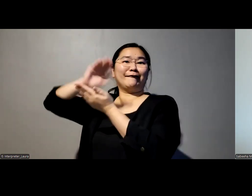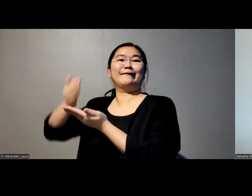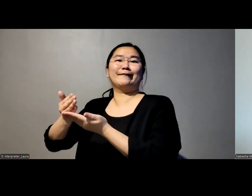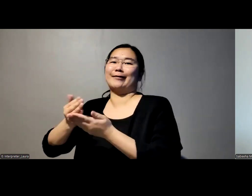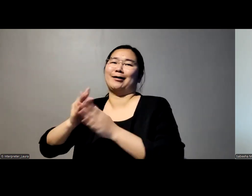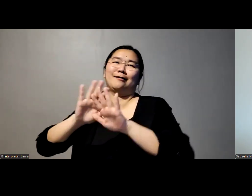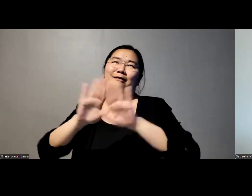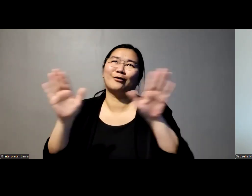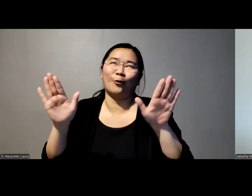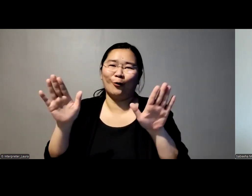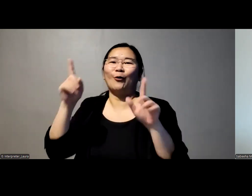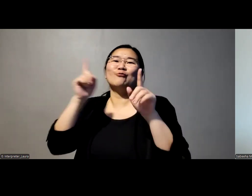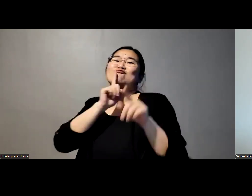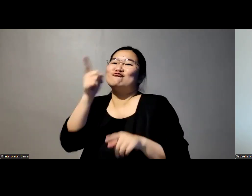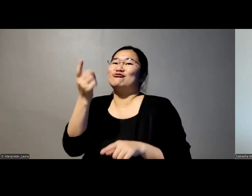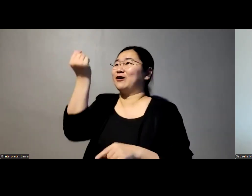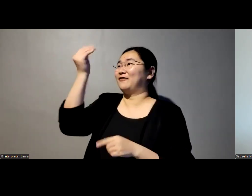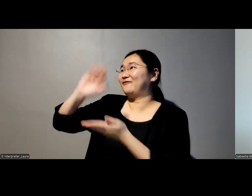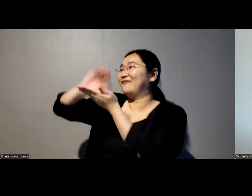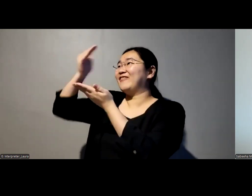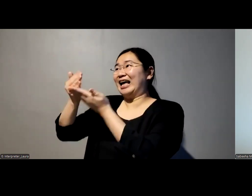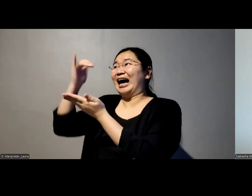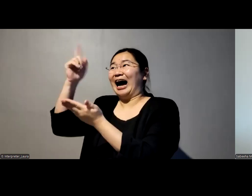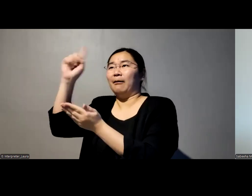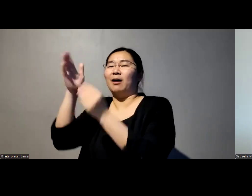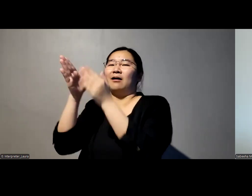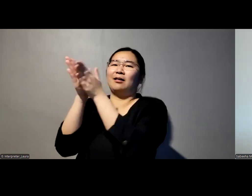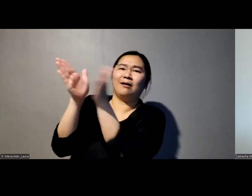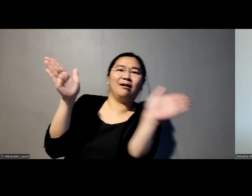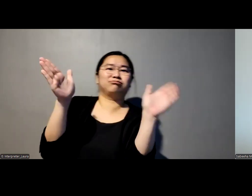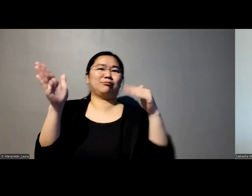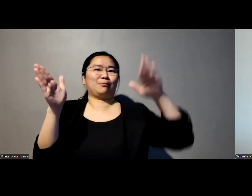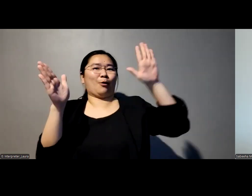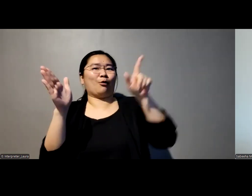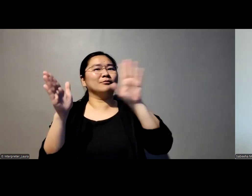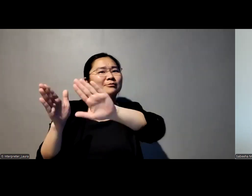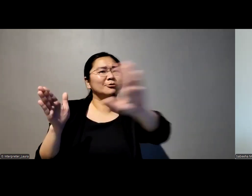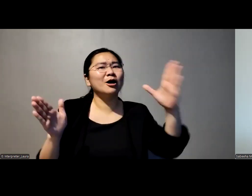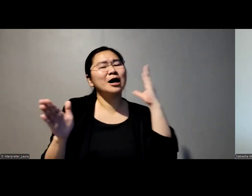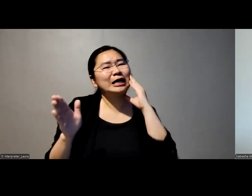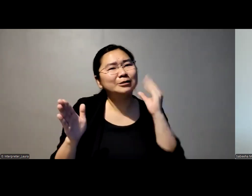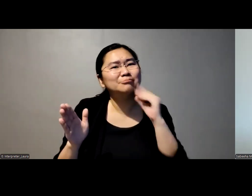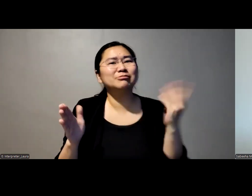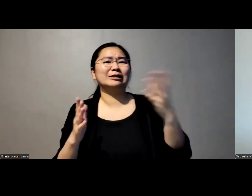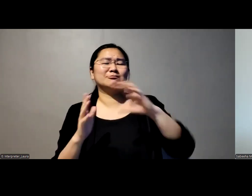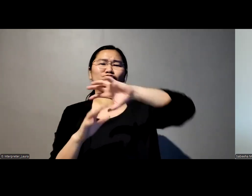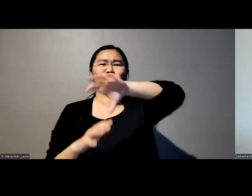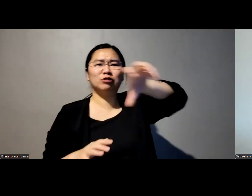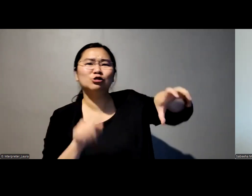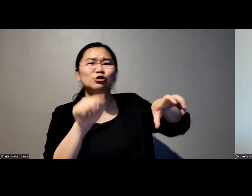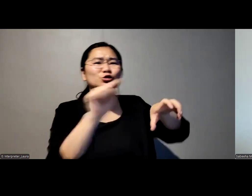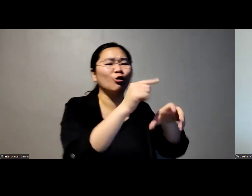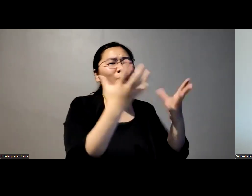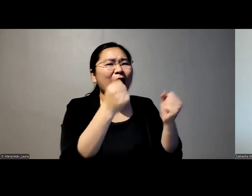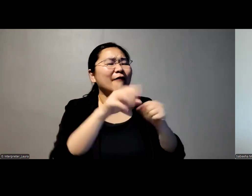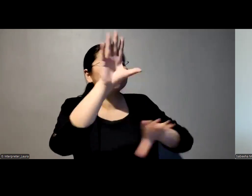up on is that it's not only about, the global South benefiting from the global North, but also vice